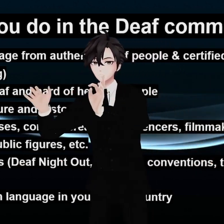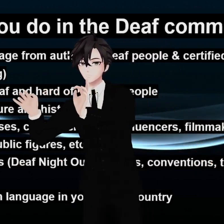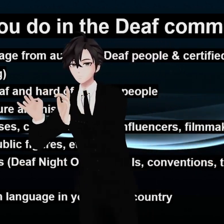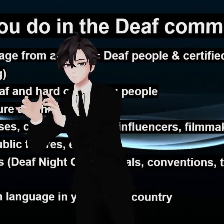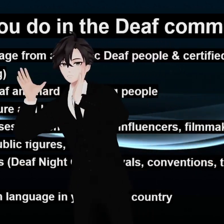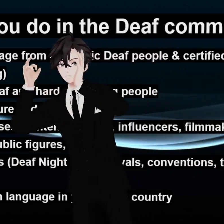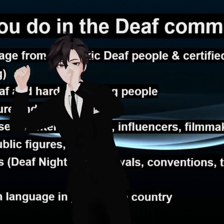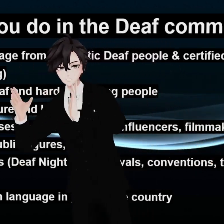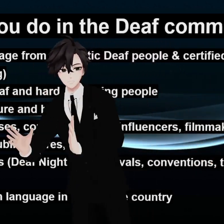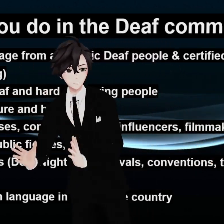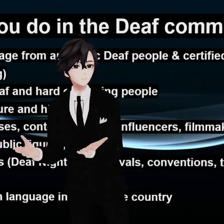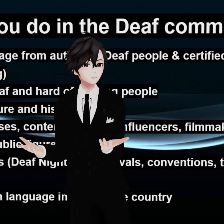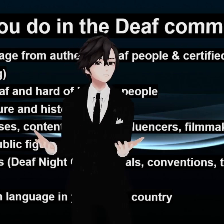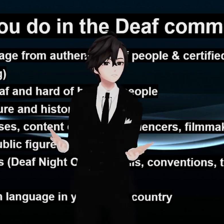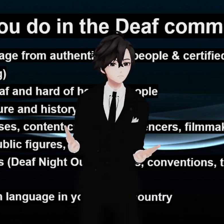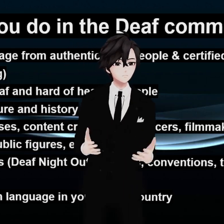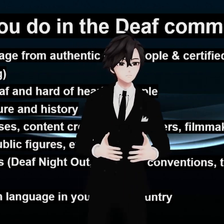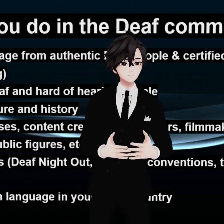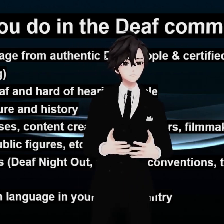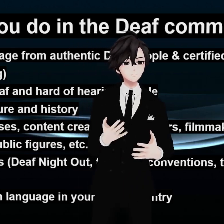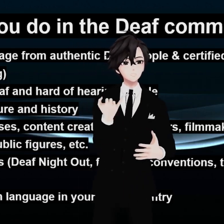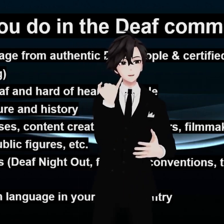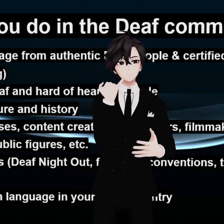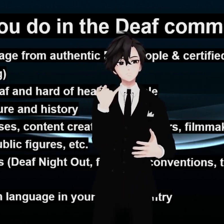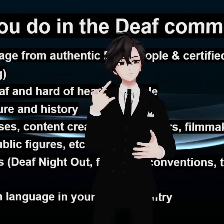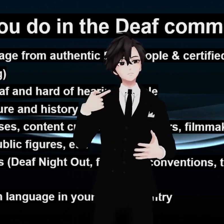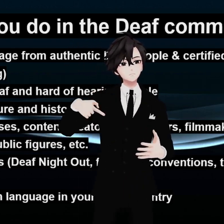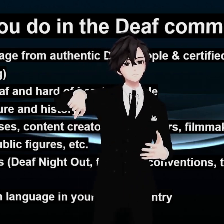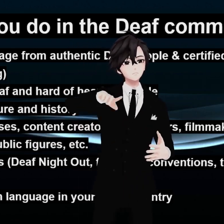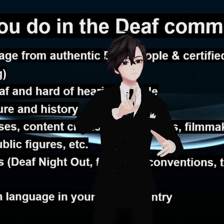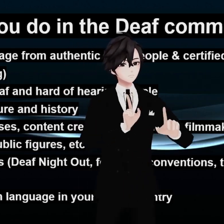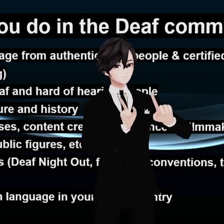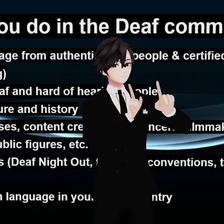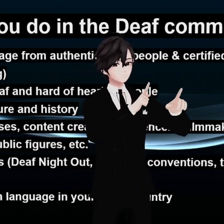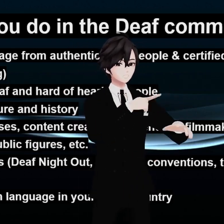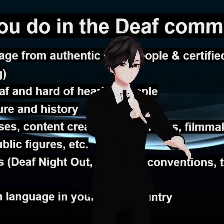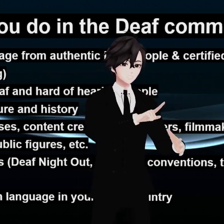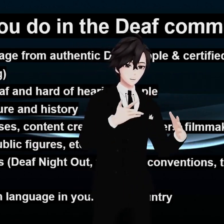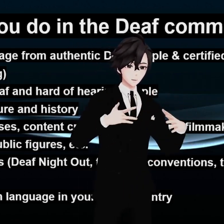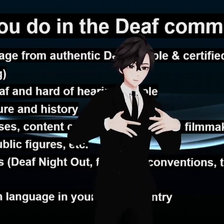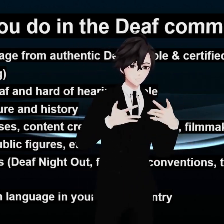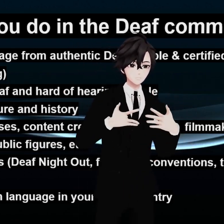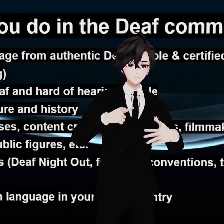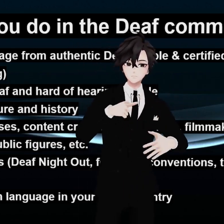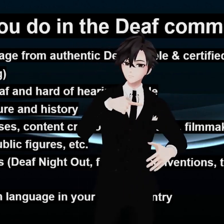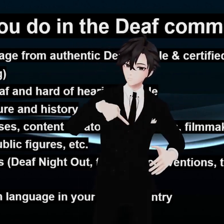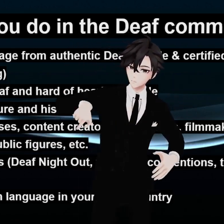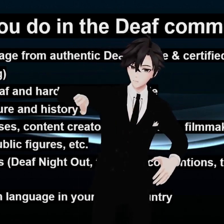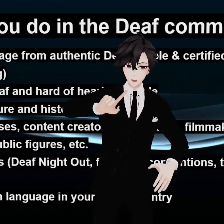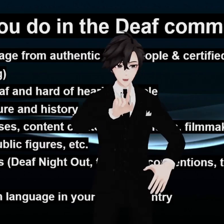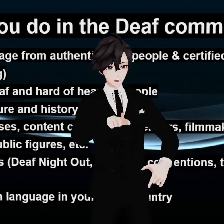interpreters, and certified teachers. if you attend these kinds of